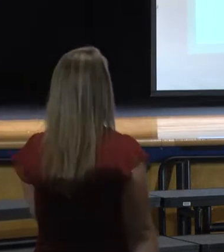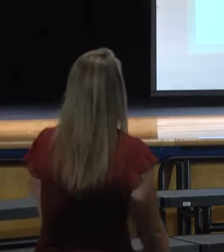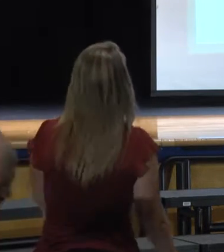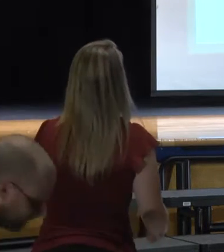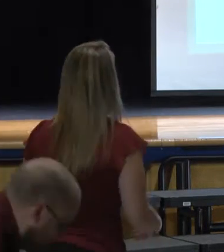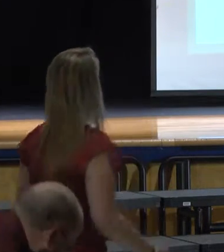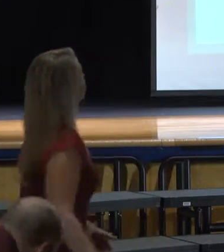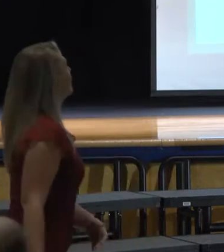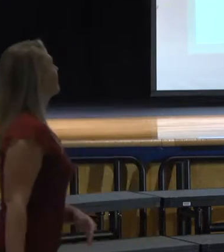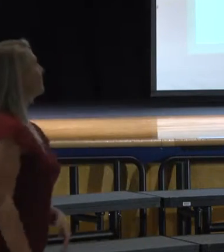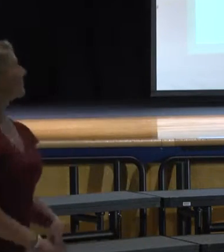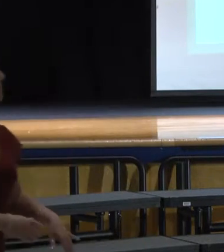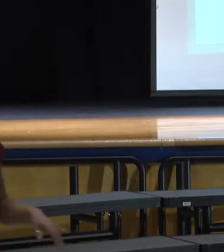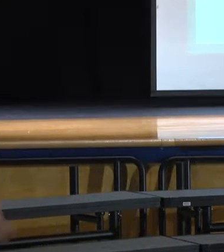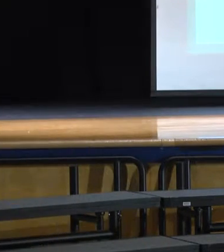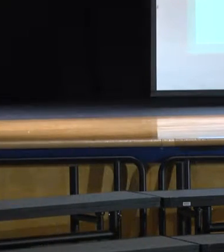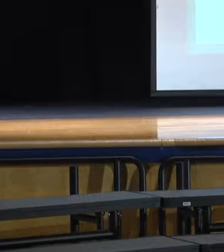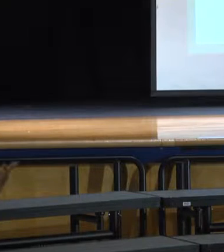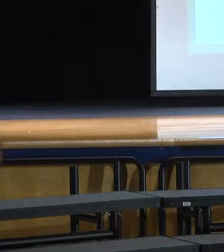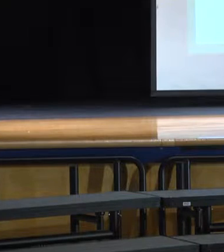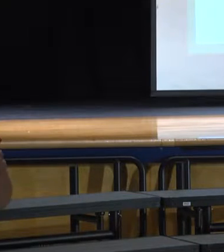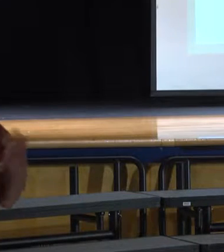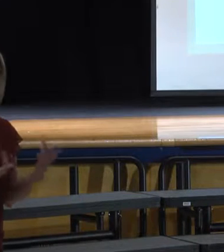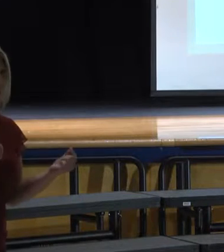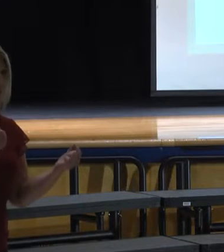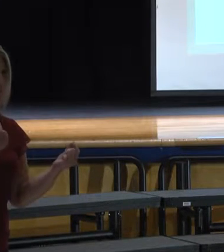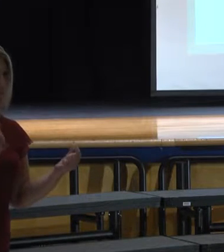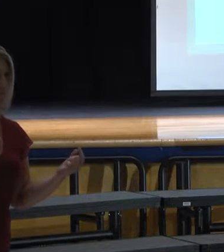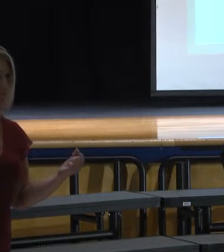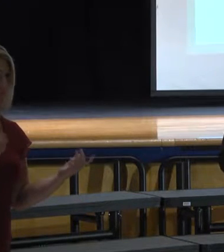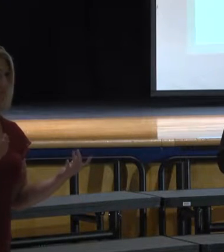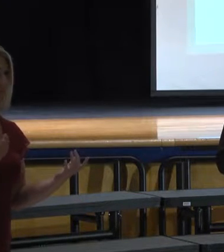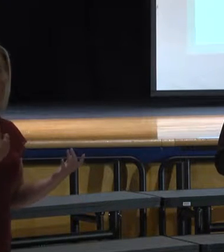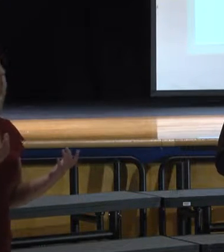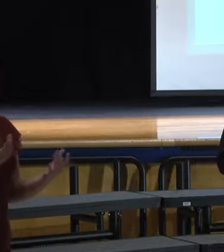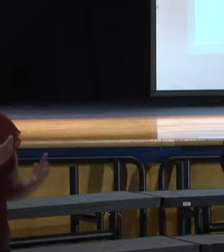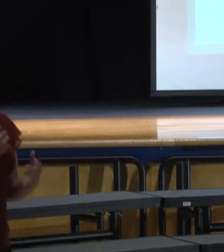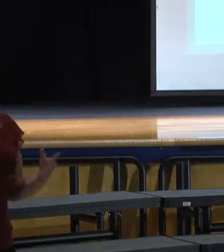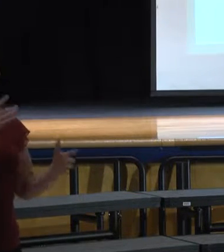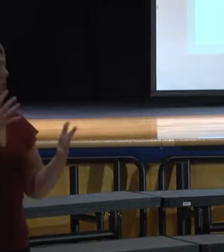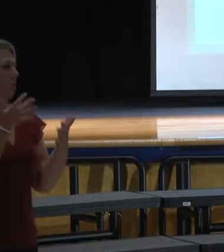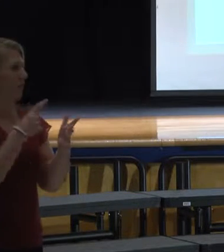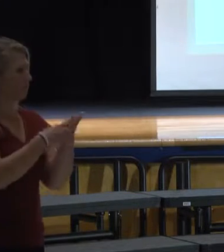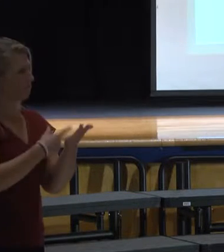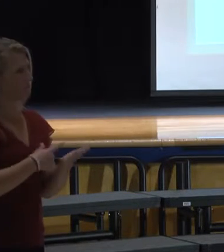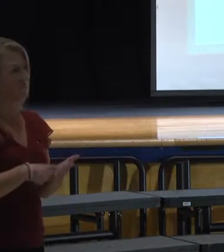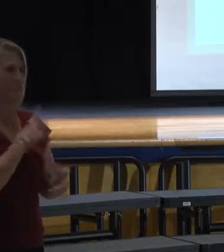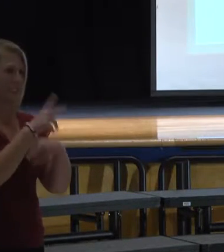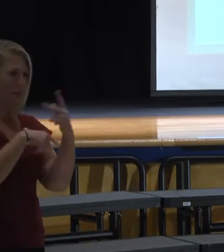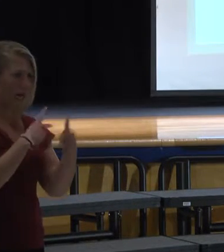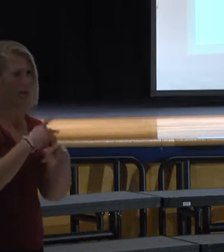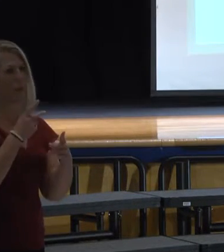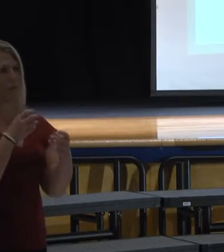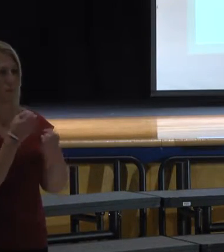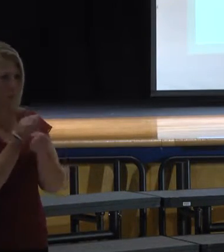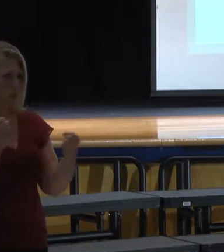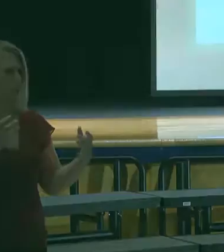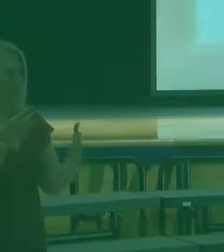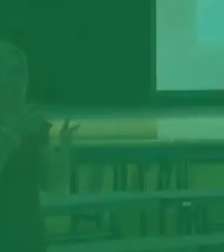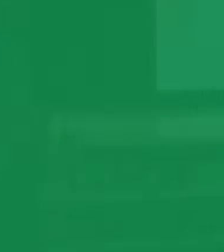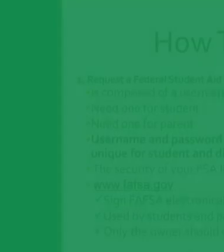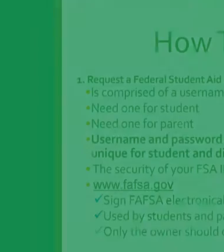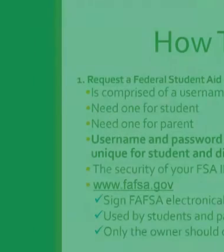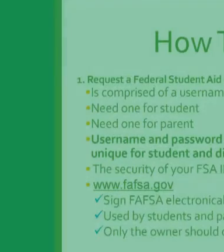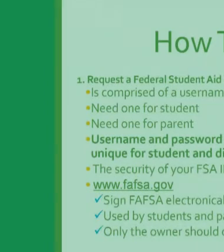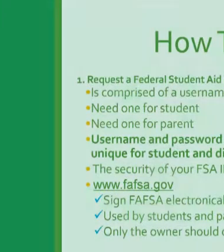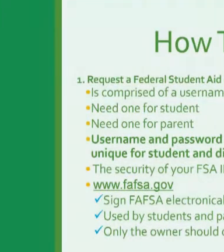All right. How do you apply for financial aid? Okay, we went through the types and the sources, but how do you actually do it?